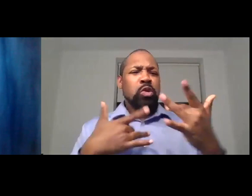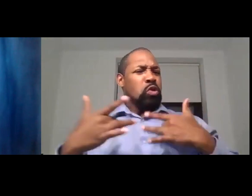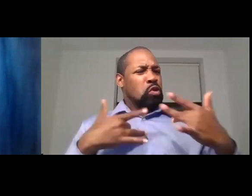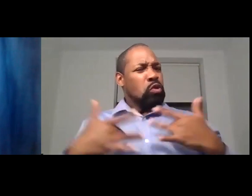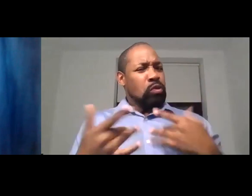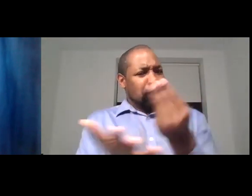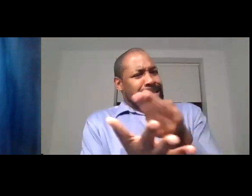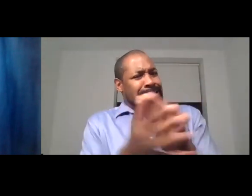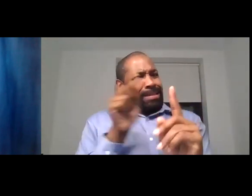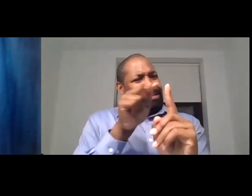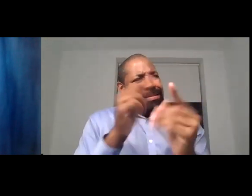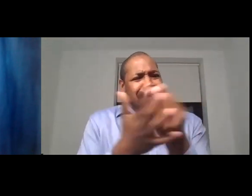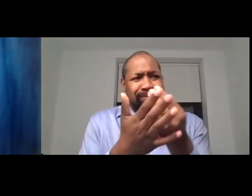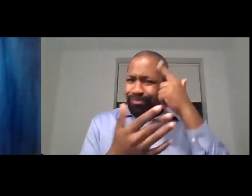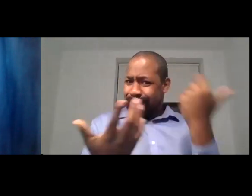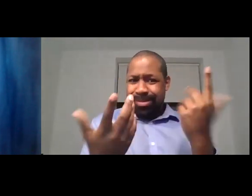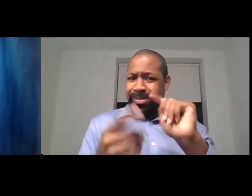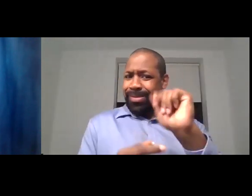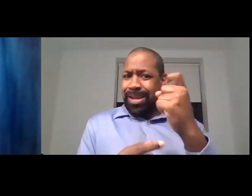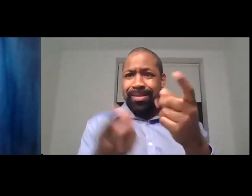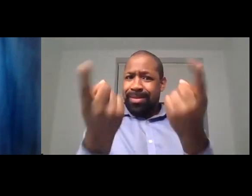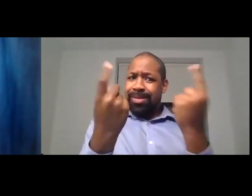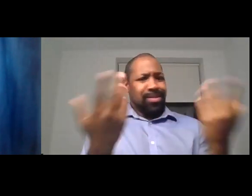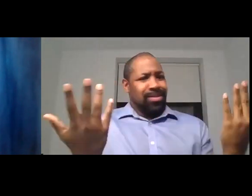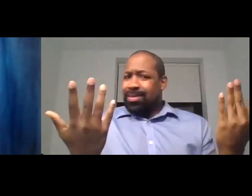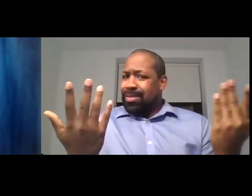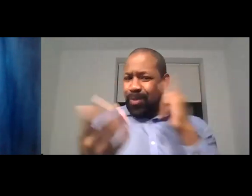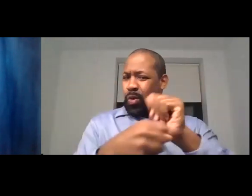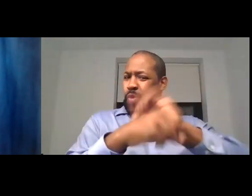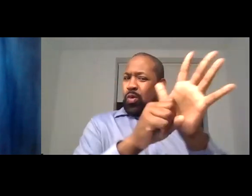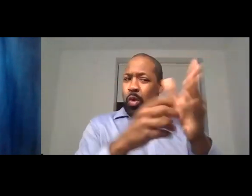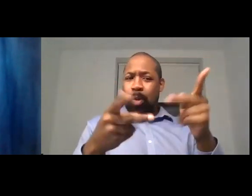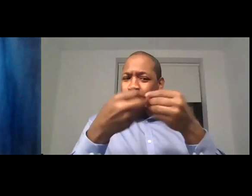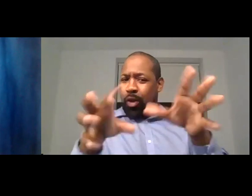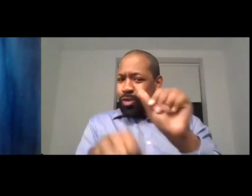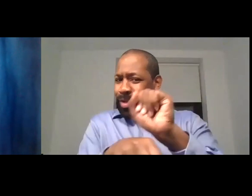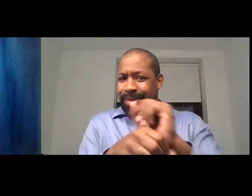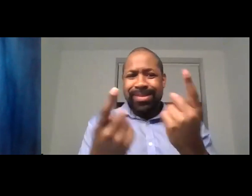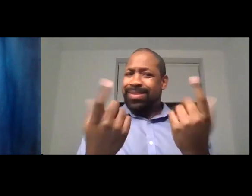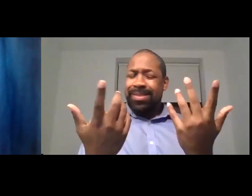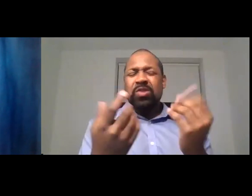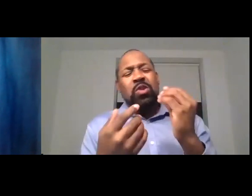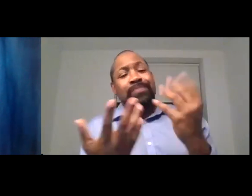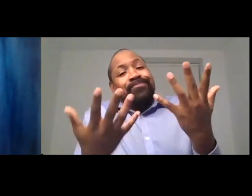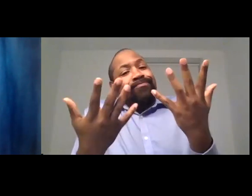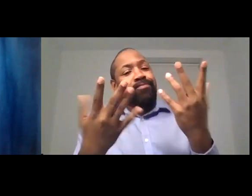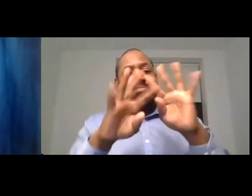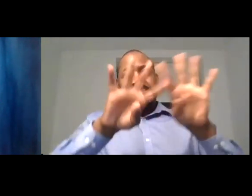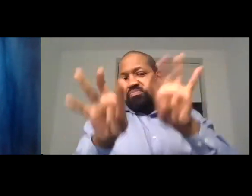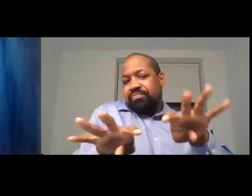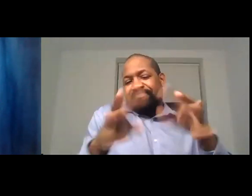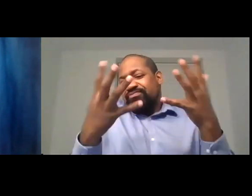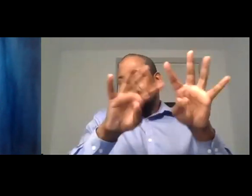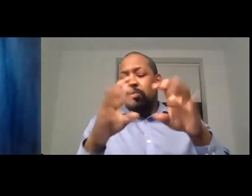looking forward to that. And if you're concerned particularly of those funds, people have